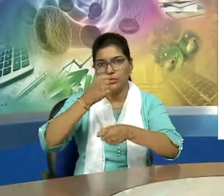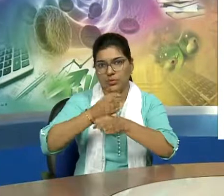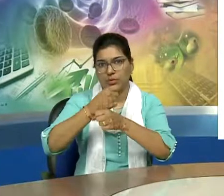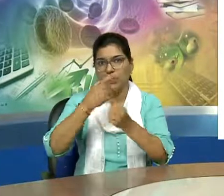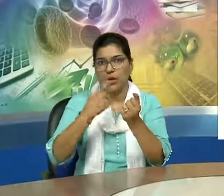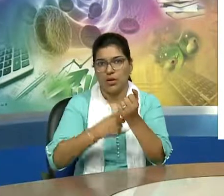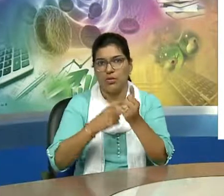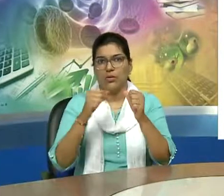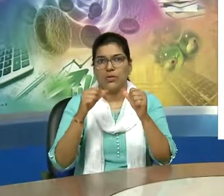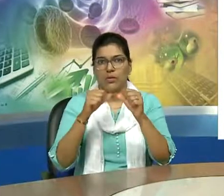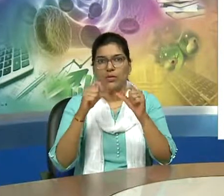non-biodegradable